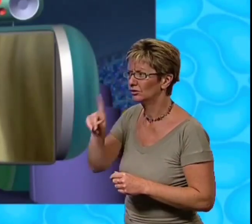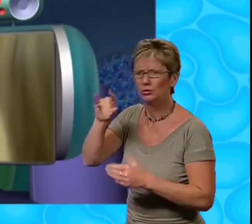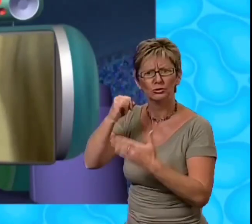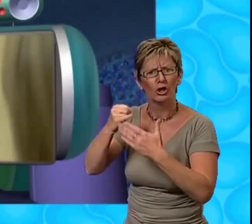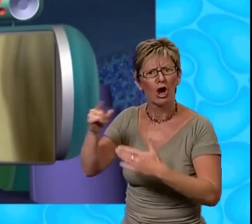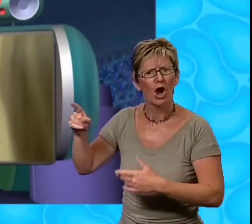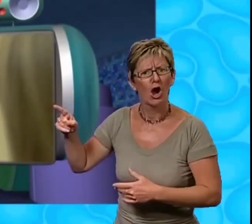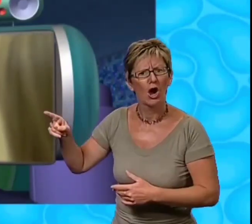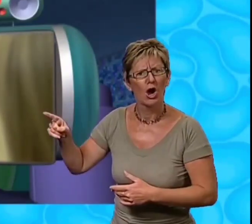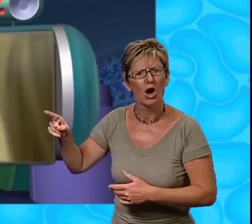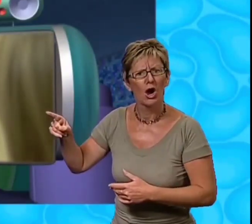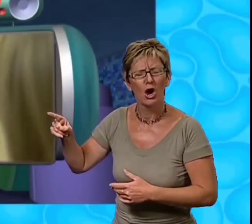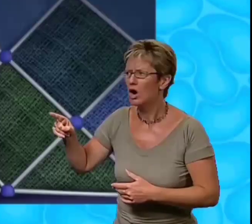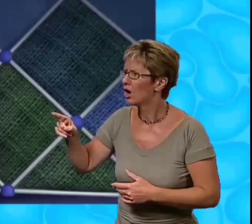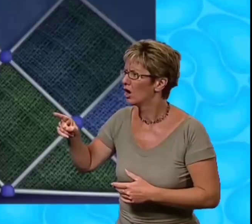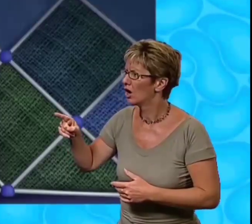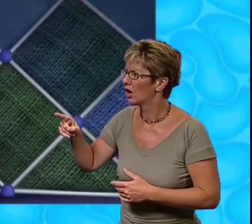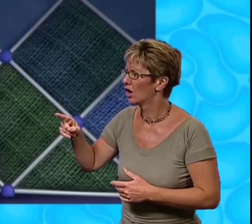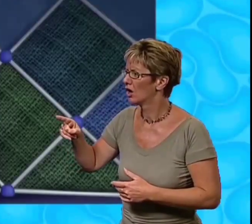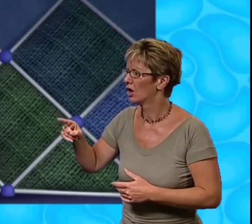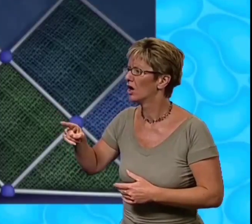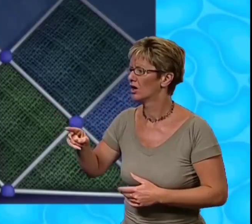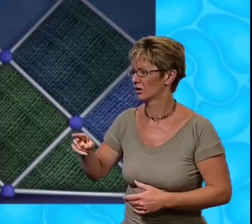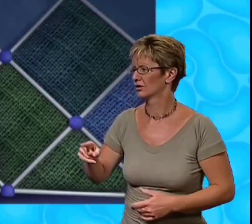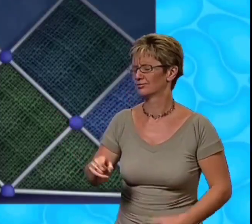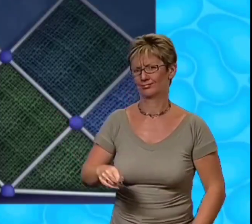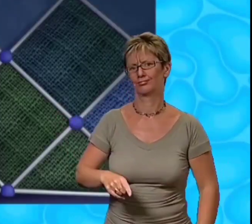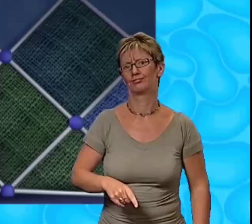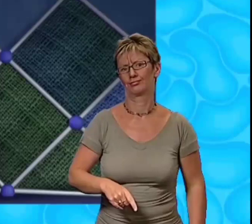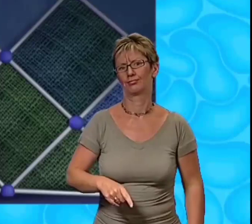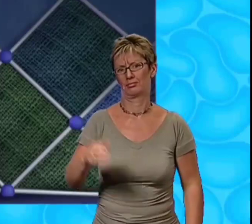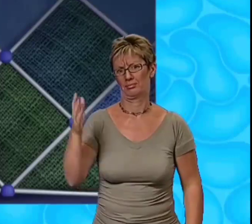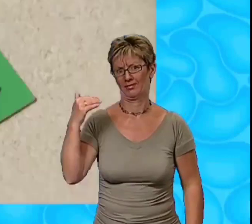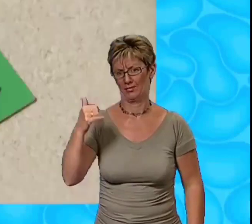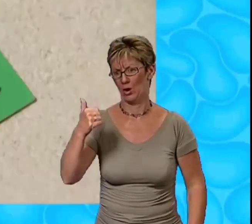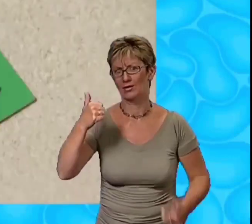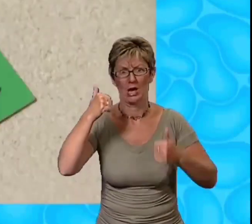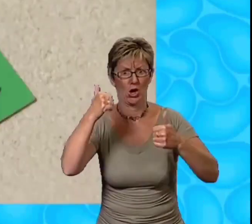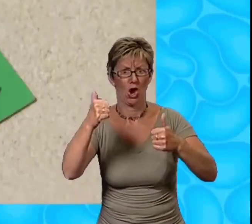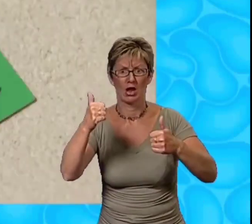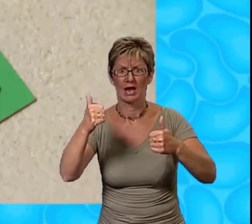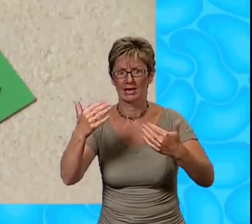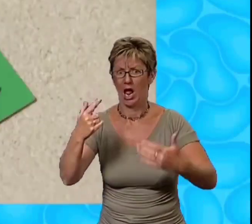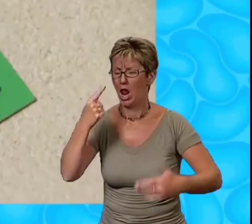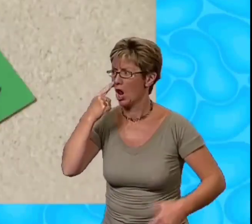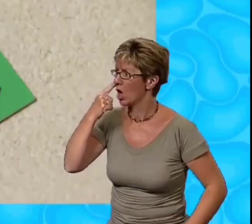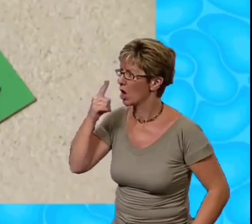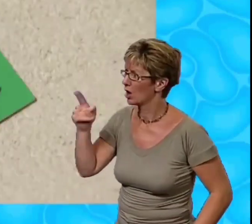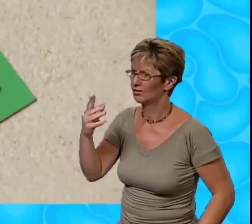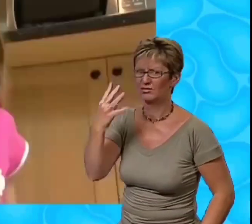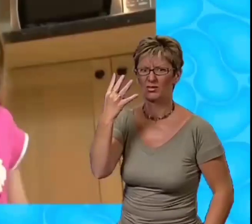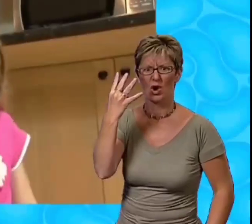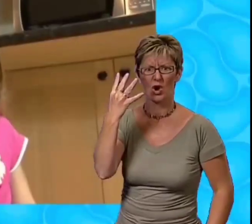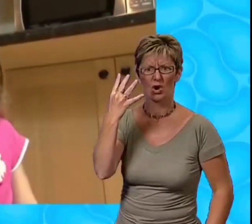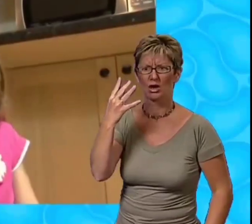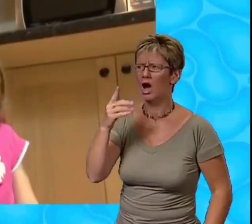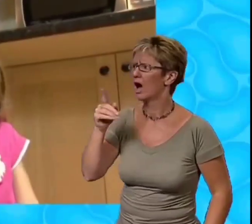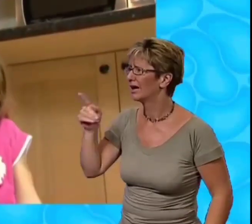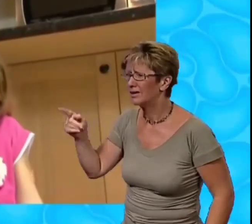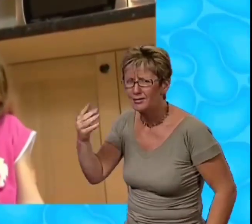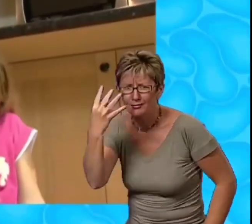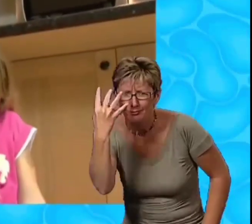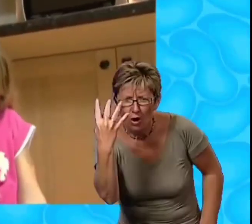What's wrong with those? They were fine, but look at the four. That's a four? Well, it